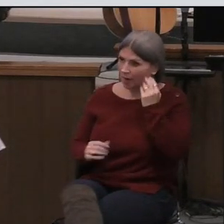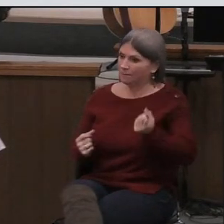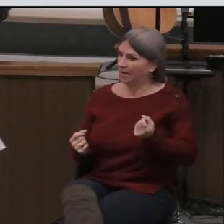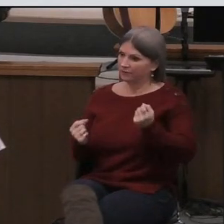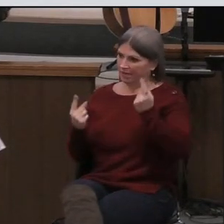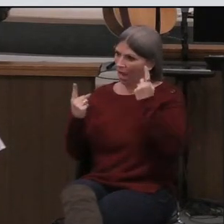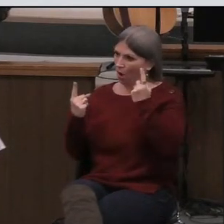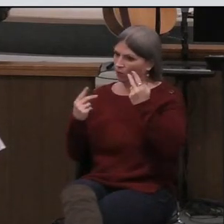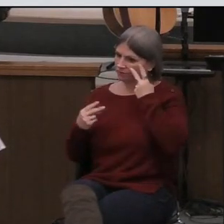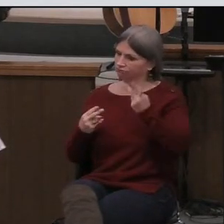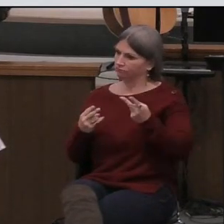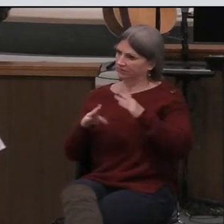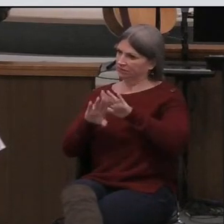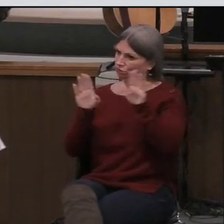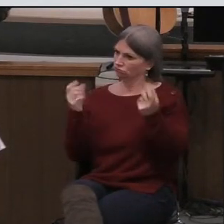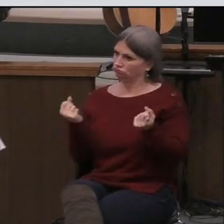saints.